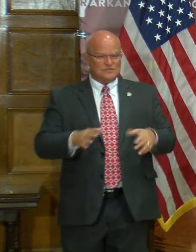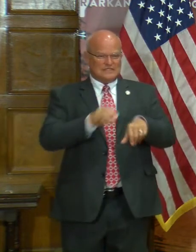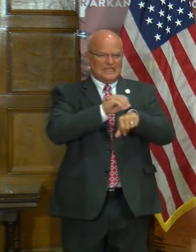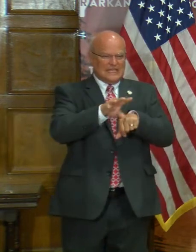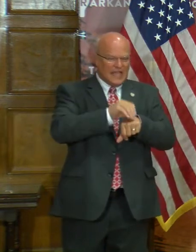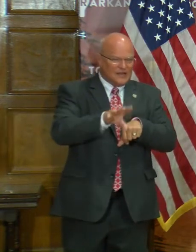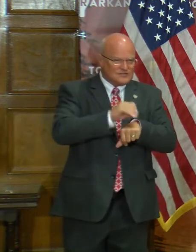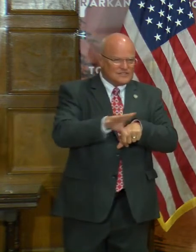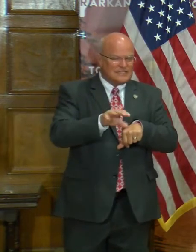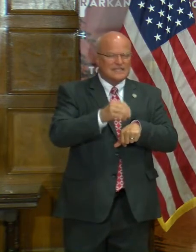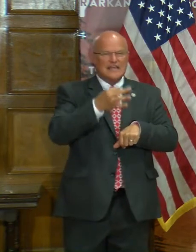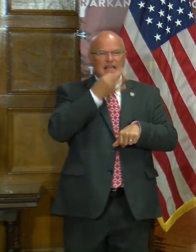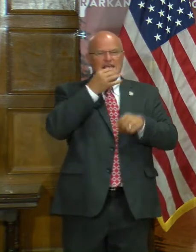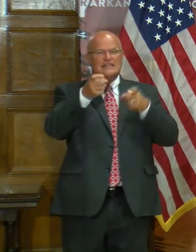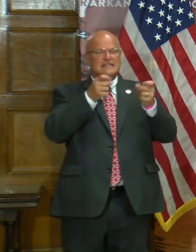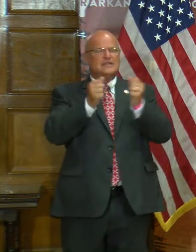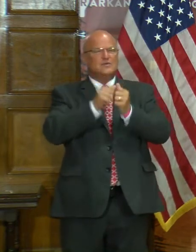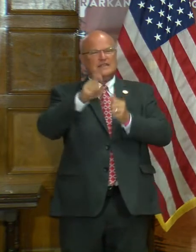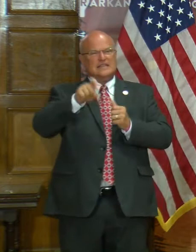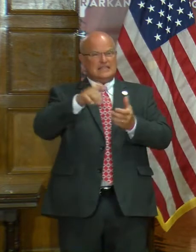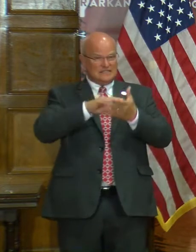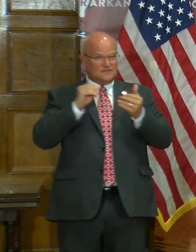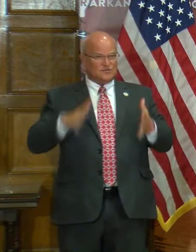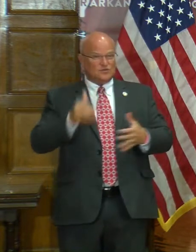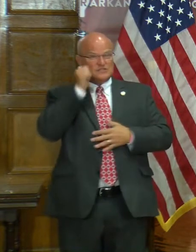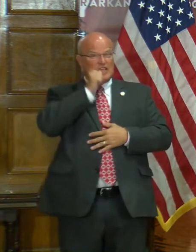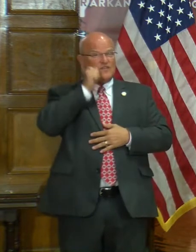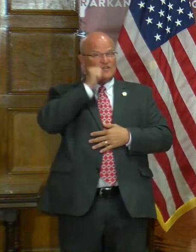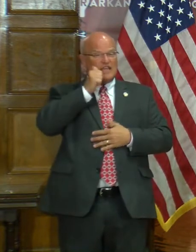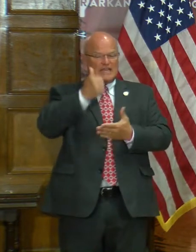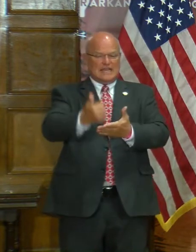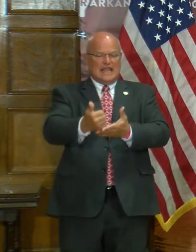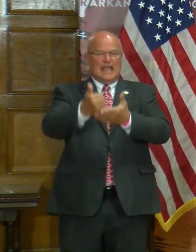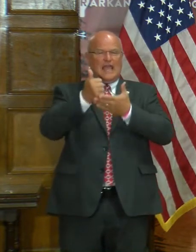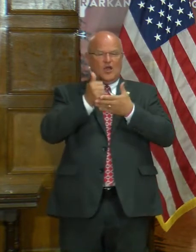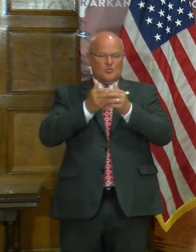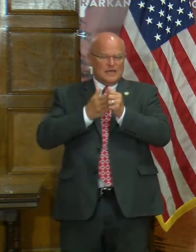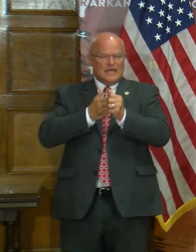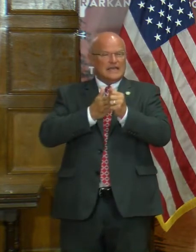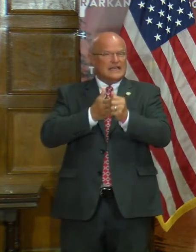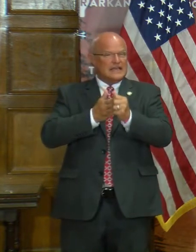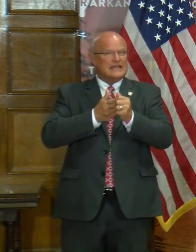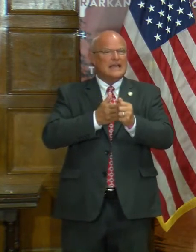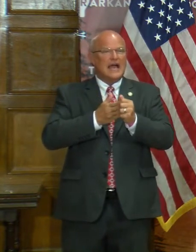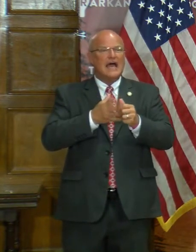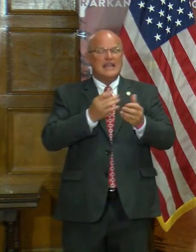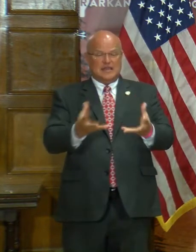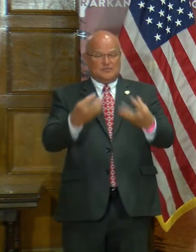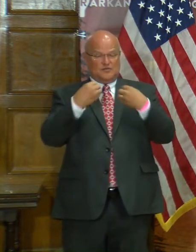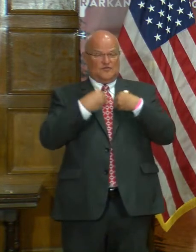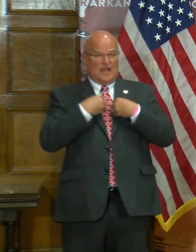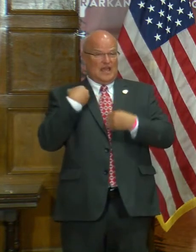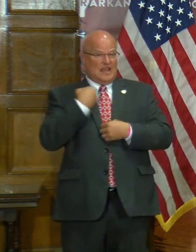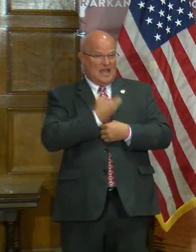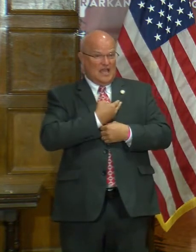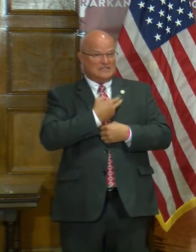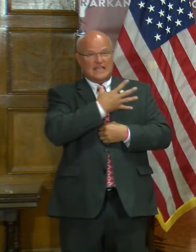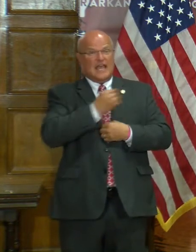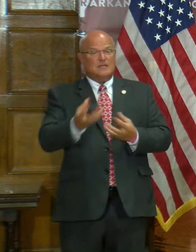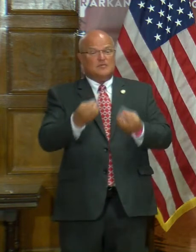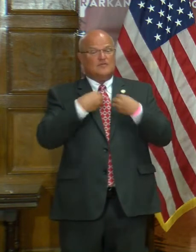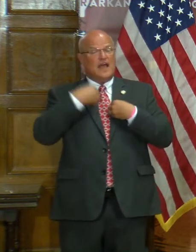counseling, experts in dealing with the needs of students on a daily basis to help guide and provide us and provide the